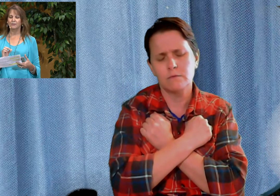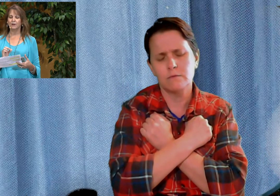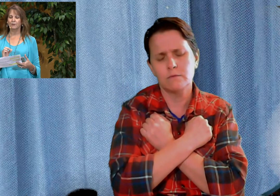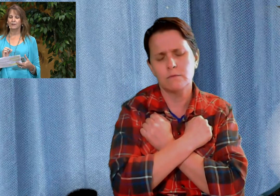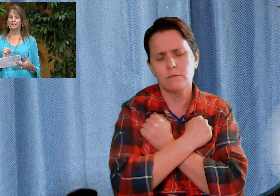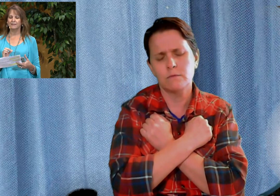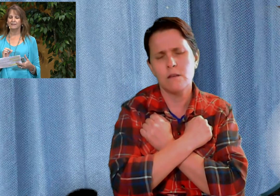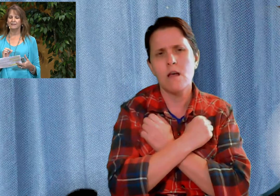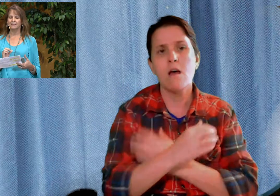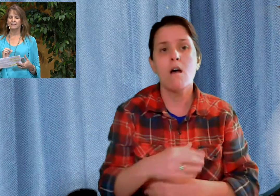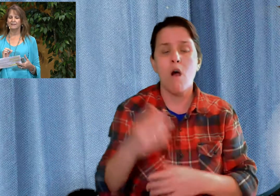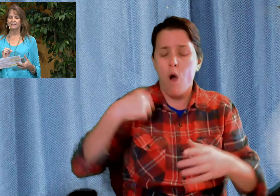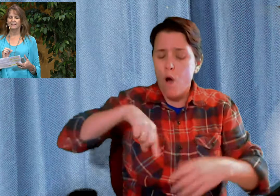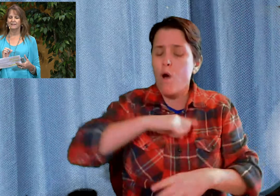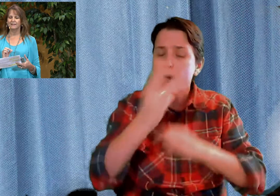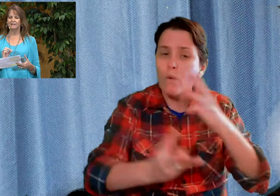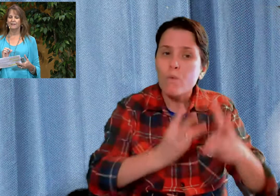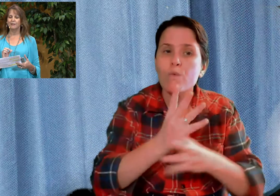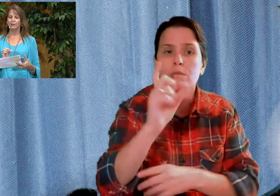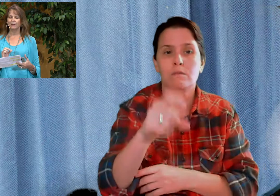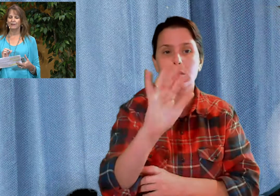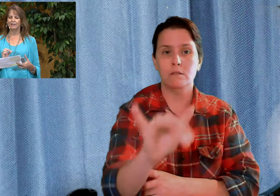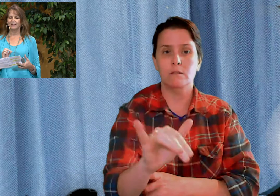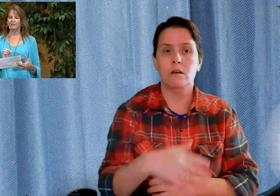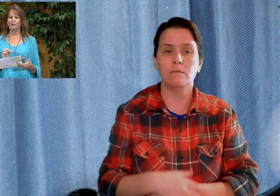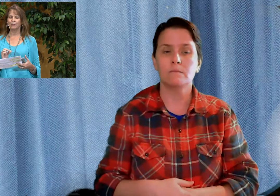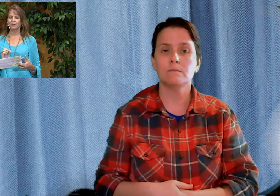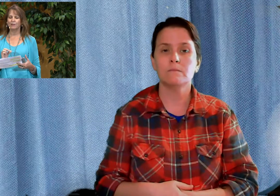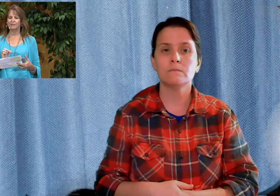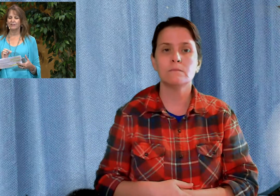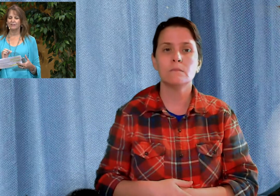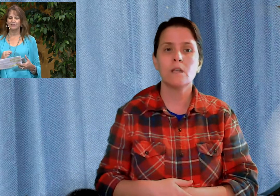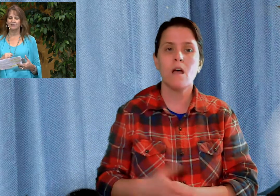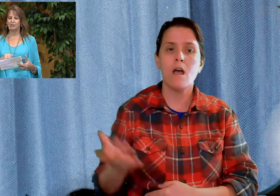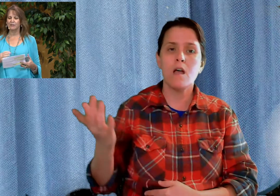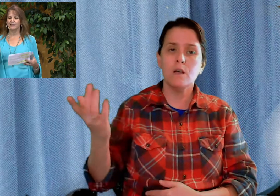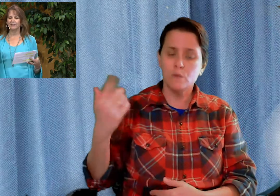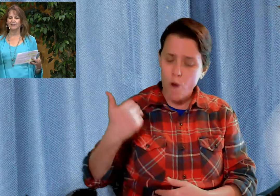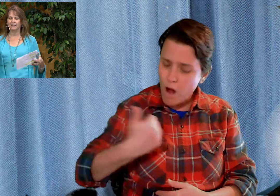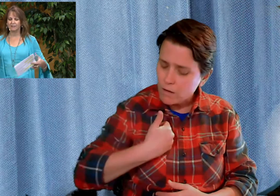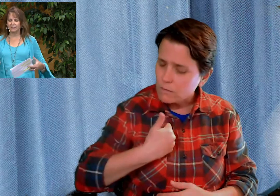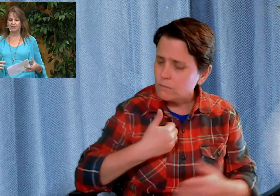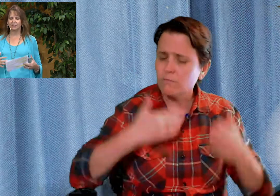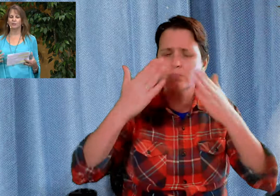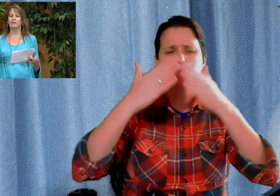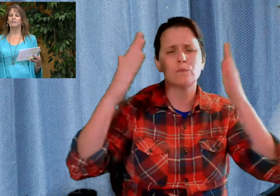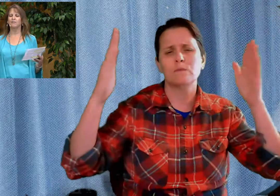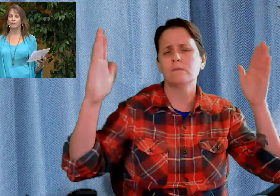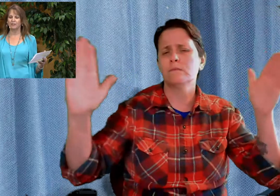This is what our world needs. And so we open ourselves individually and collectively